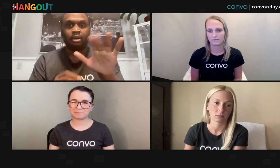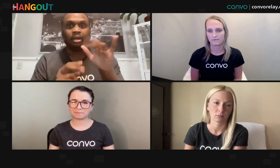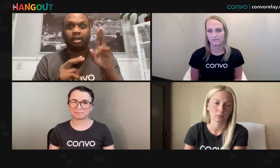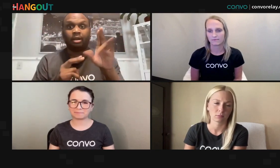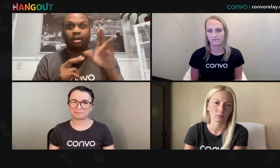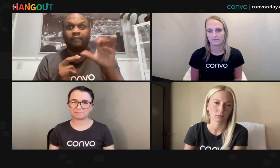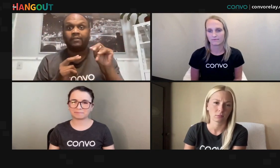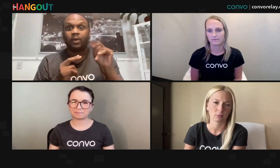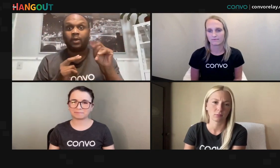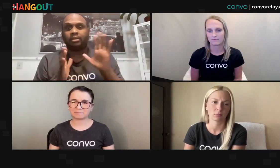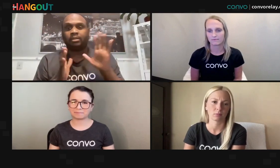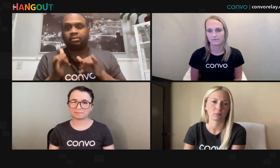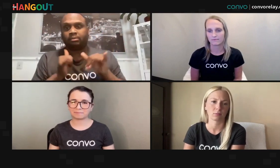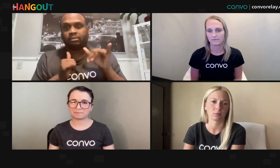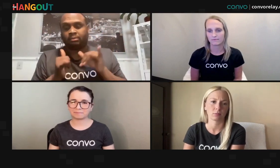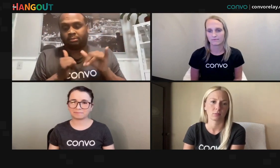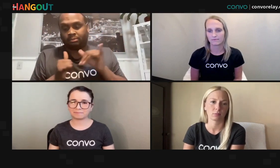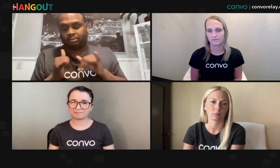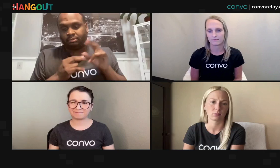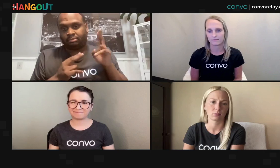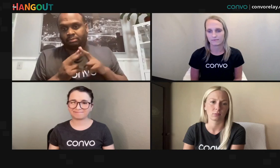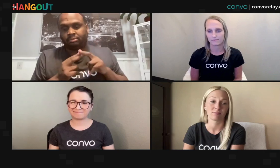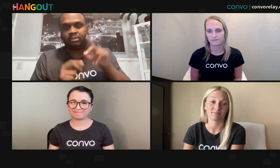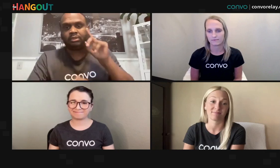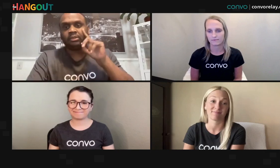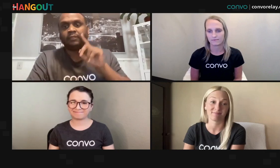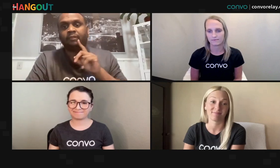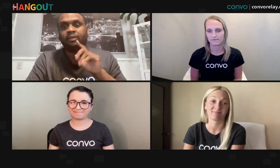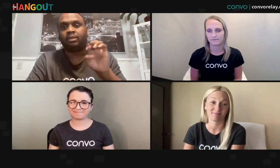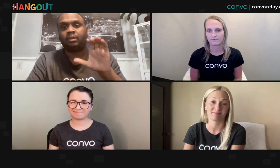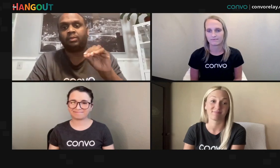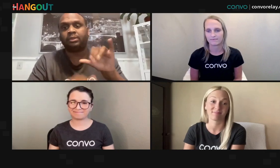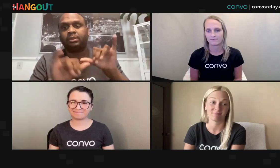That's awesome. And I also wanted to add